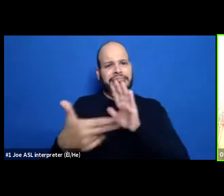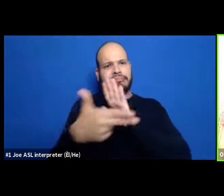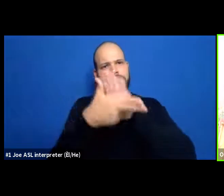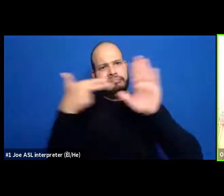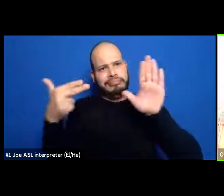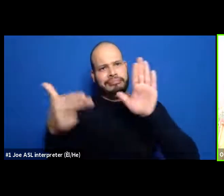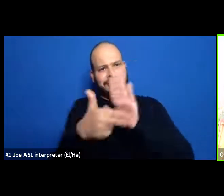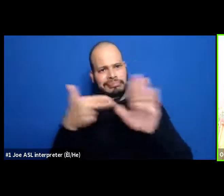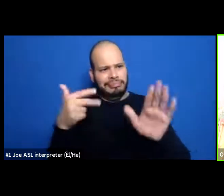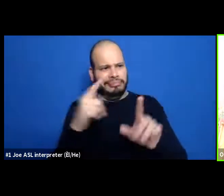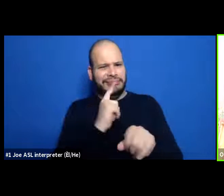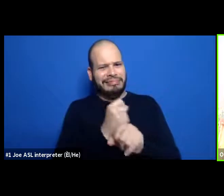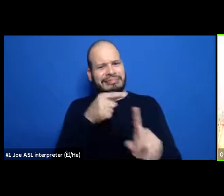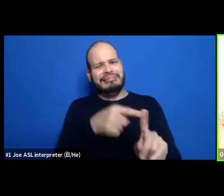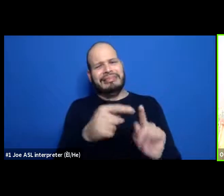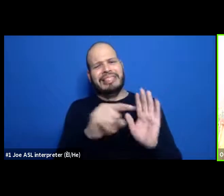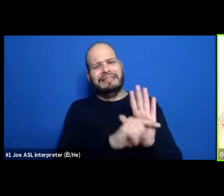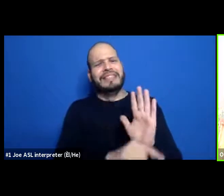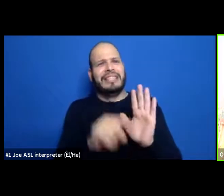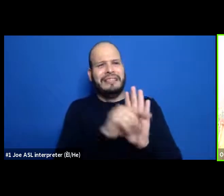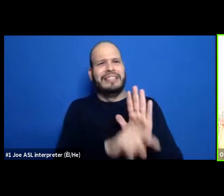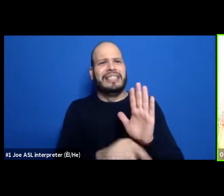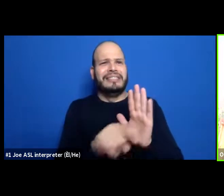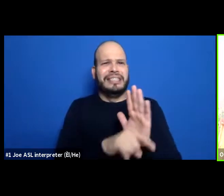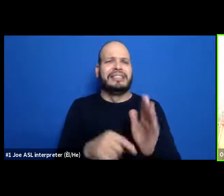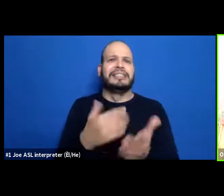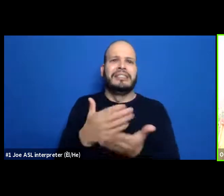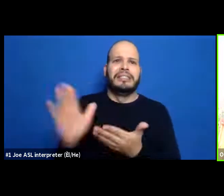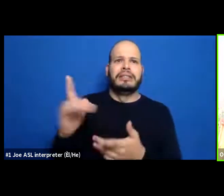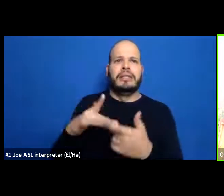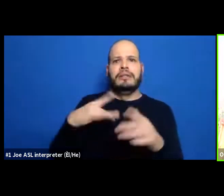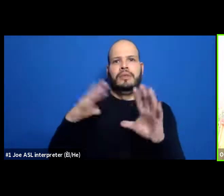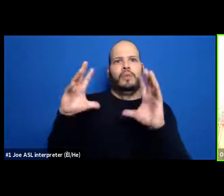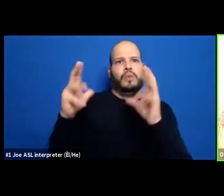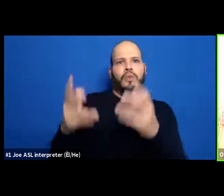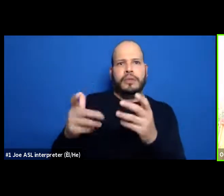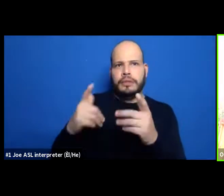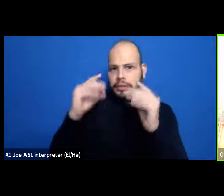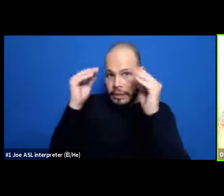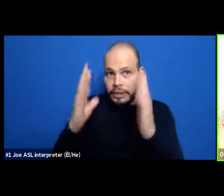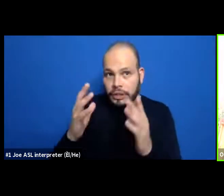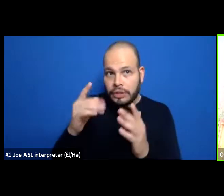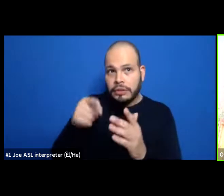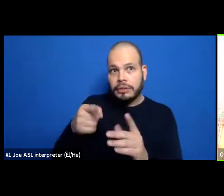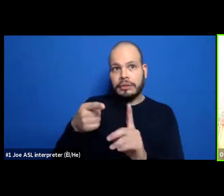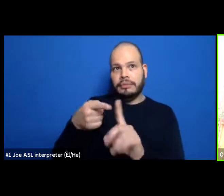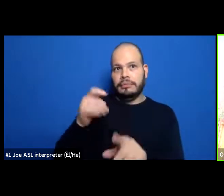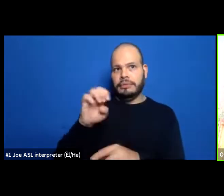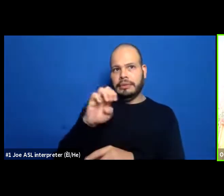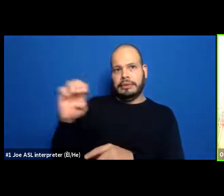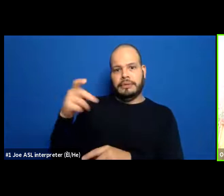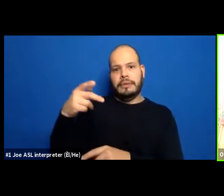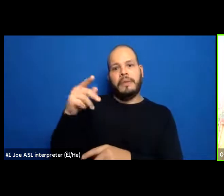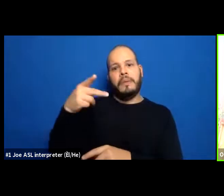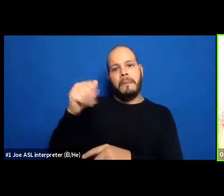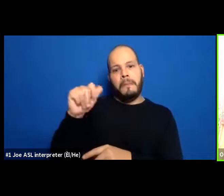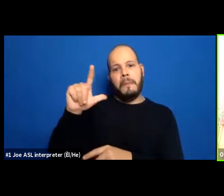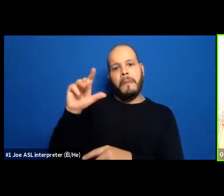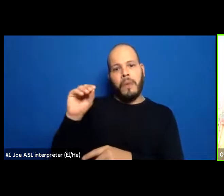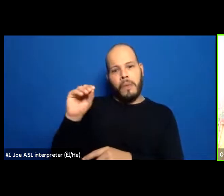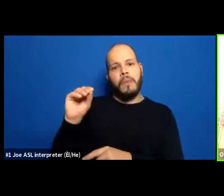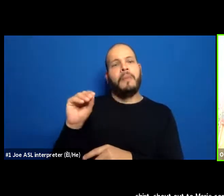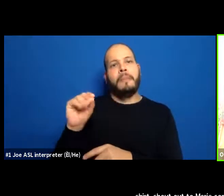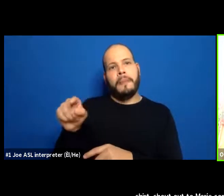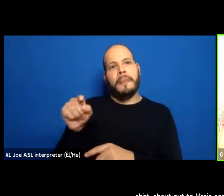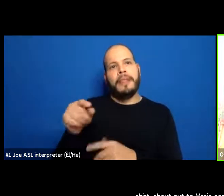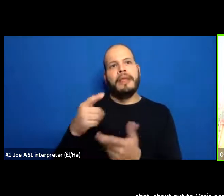class and the professor said, "You're from East Palo Alto, California, home of Nairobi College." I didn't know this history.